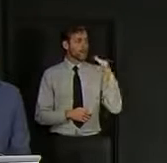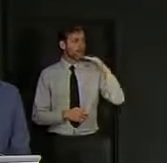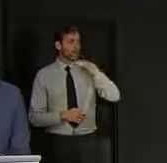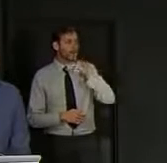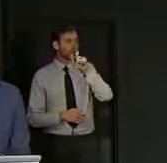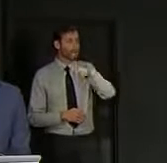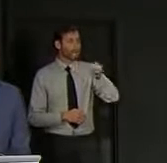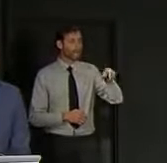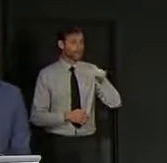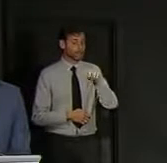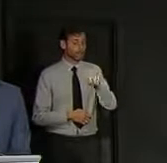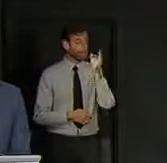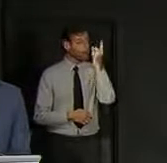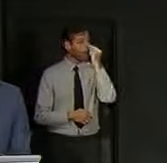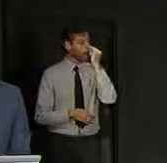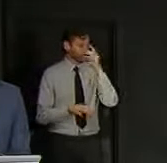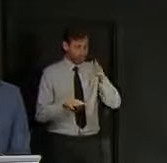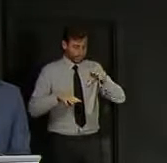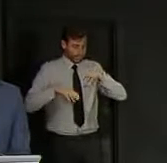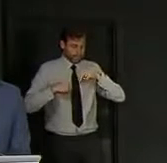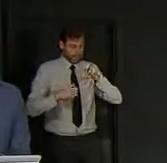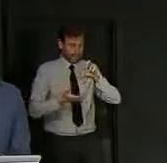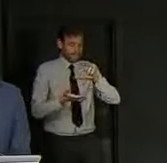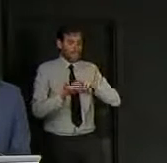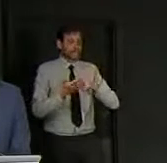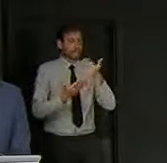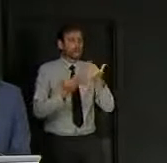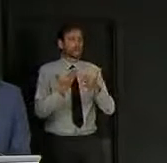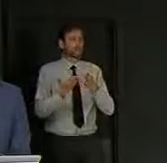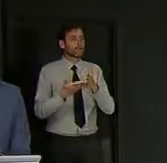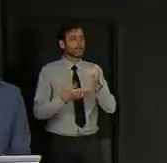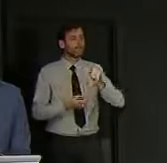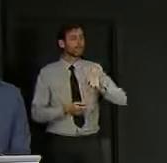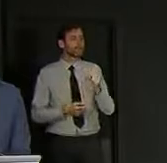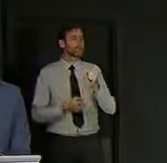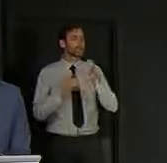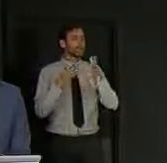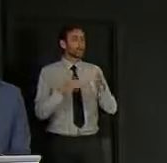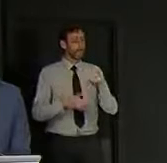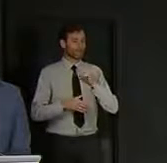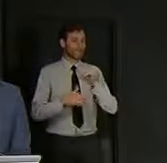may have contracted coronavirus in Scottish hospitals